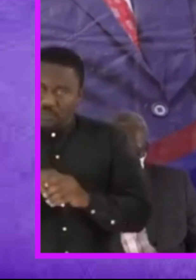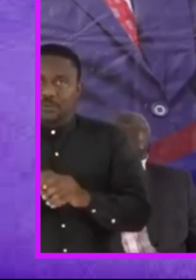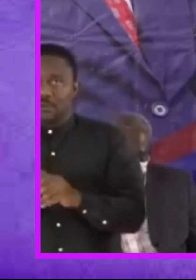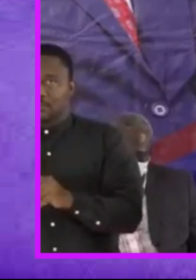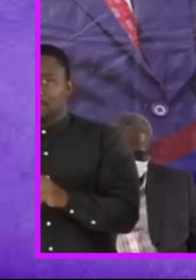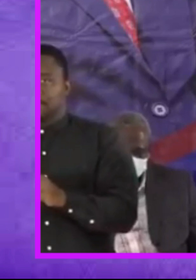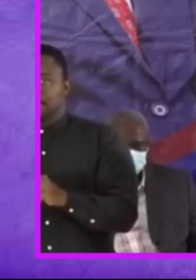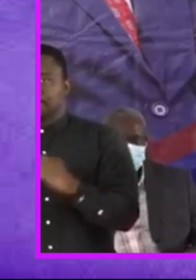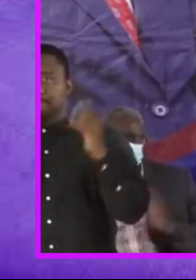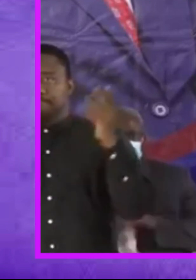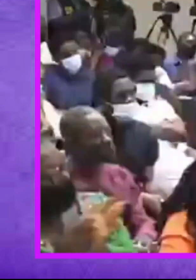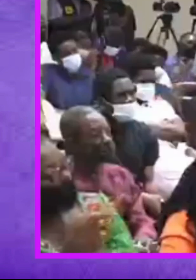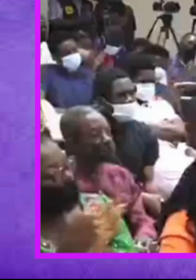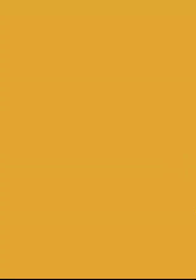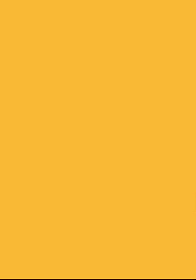education ecosystem.